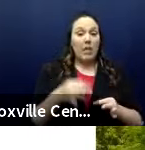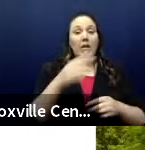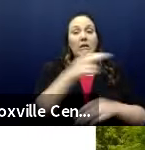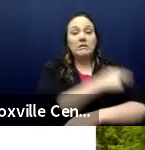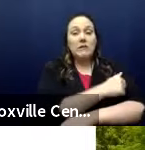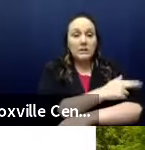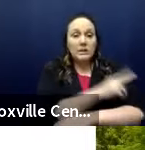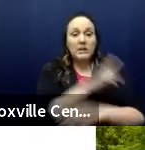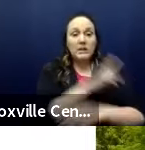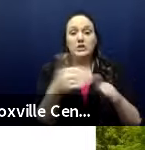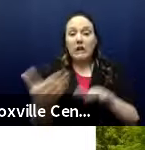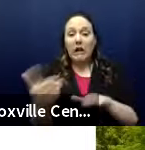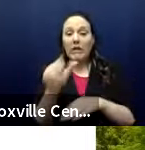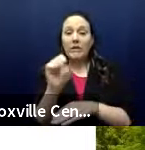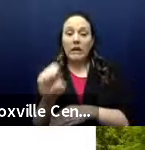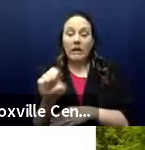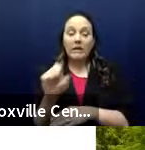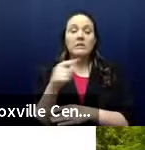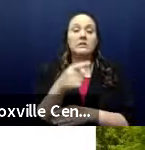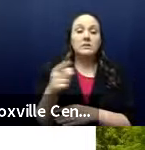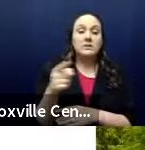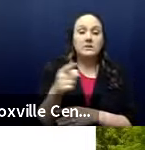death. This